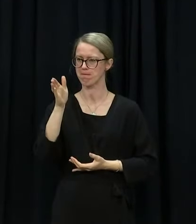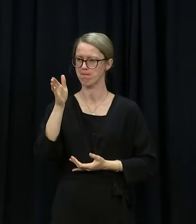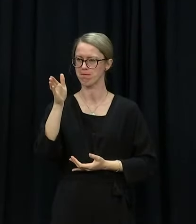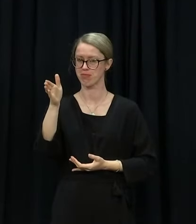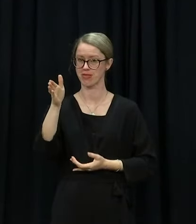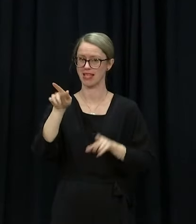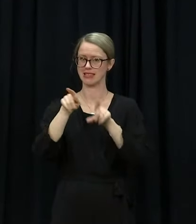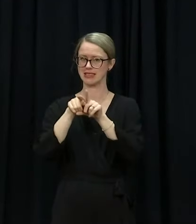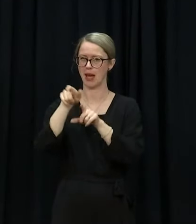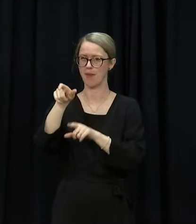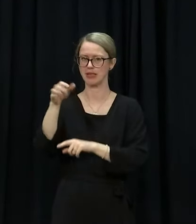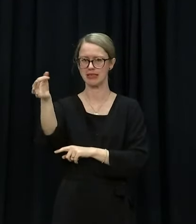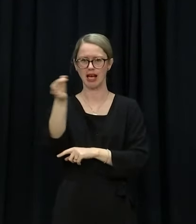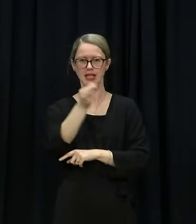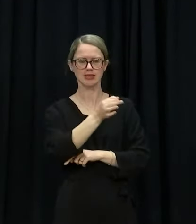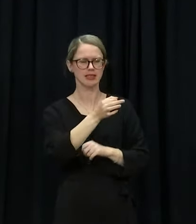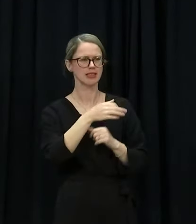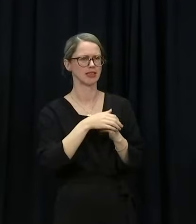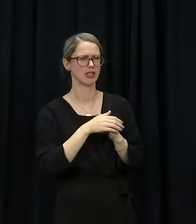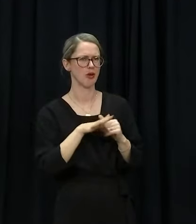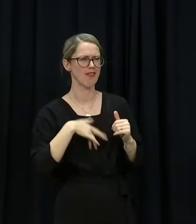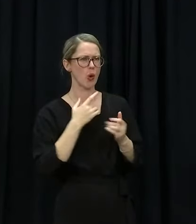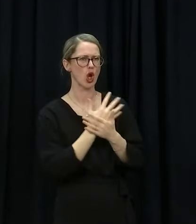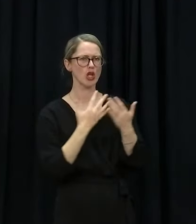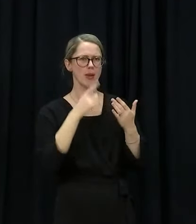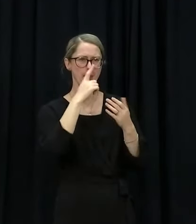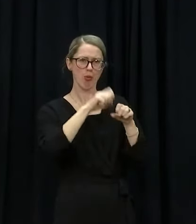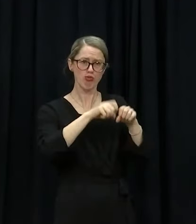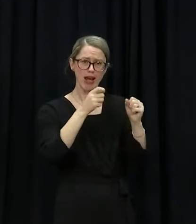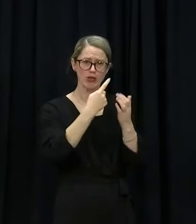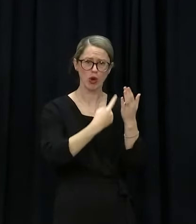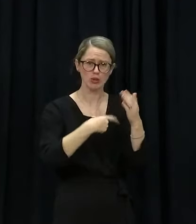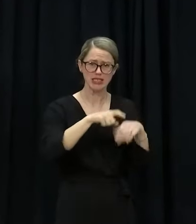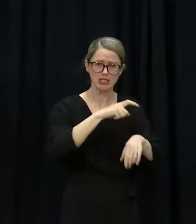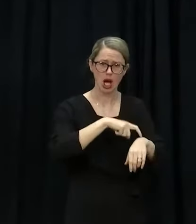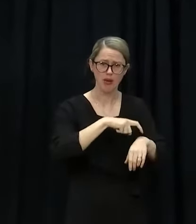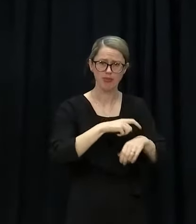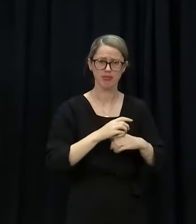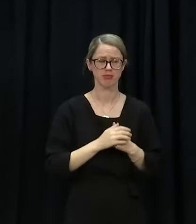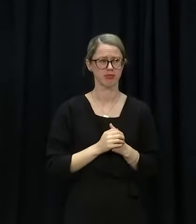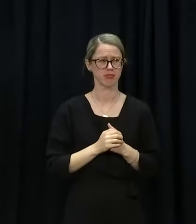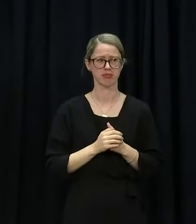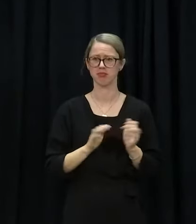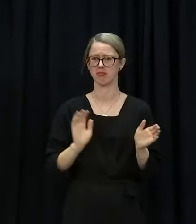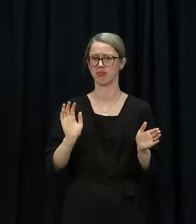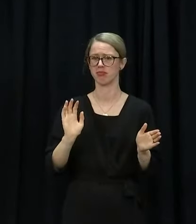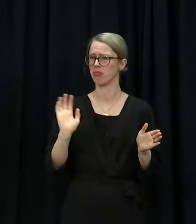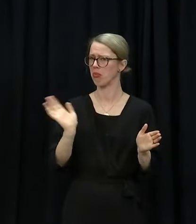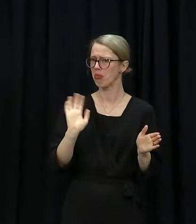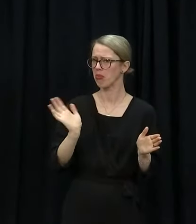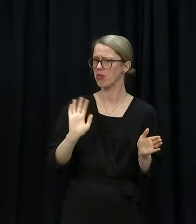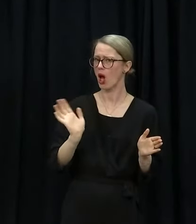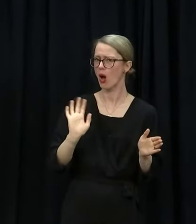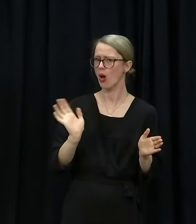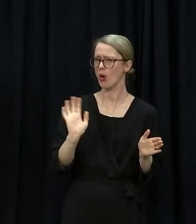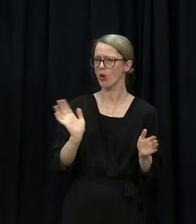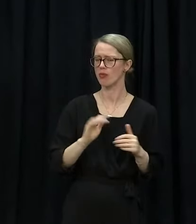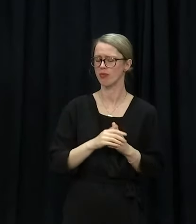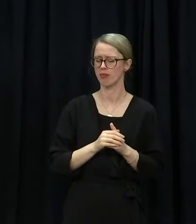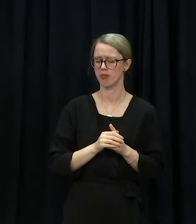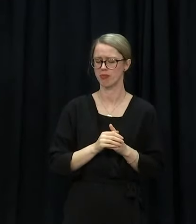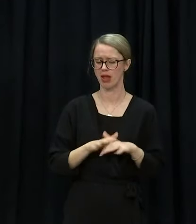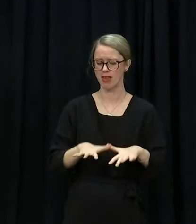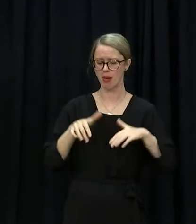assessment that there is high levels of non-compliance this time? Well, the breach notification. No sense of that. As the Prime Minister said, our public